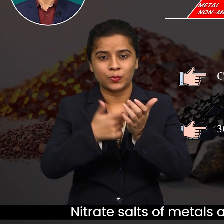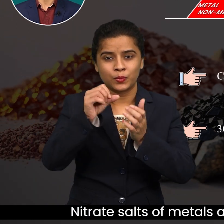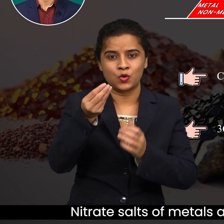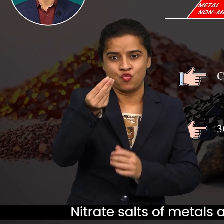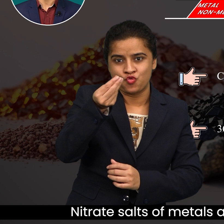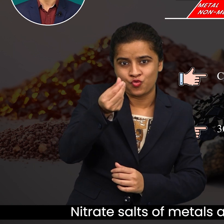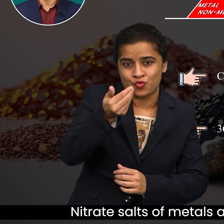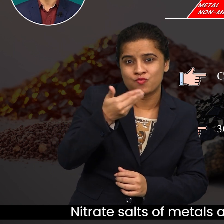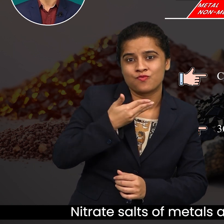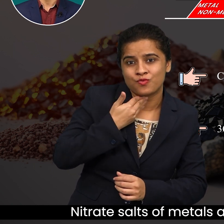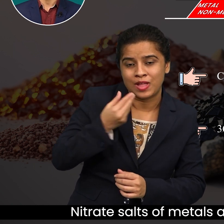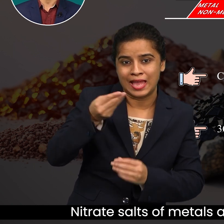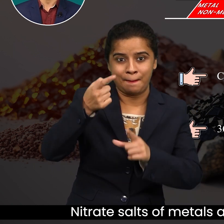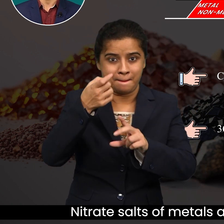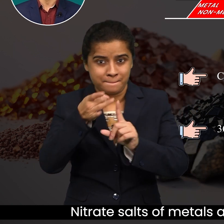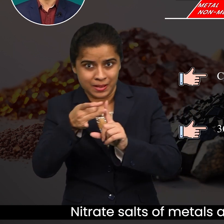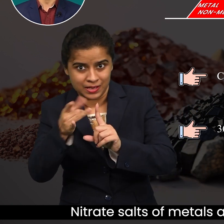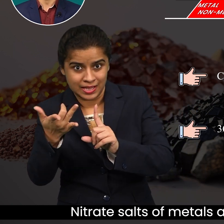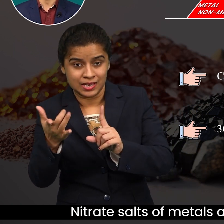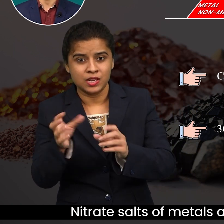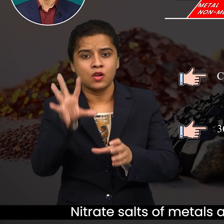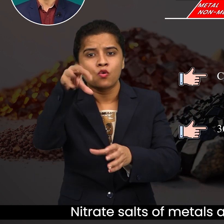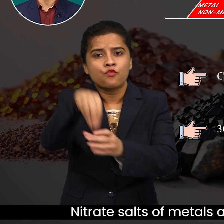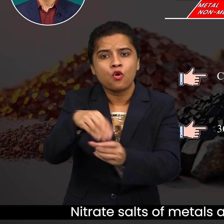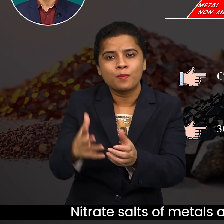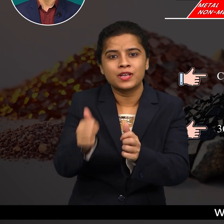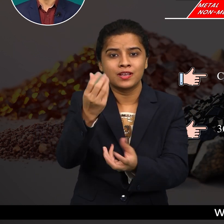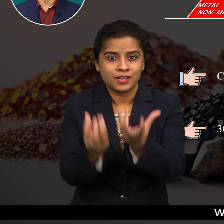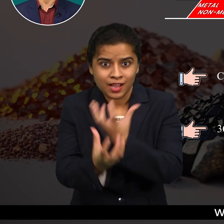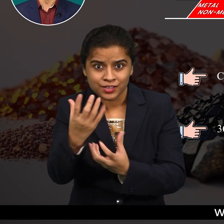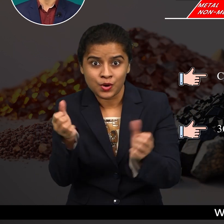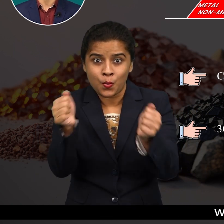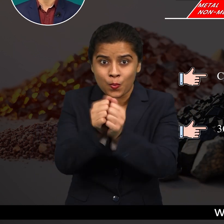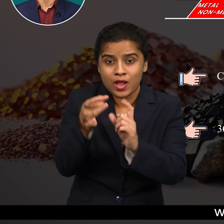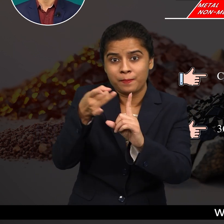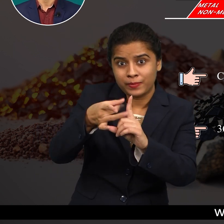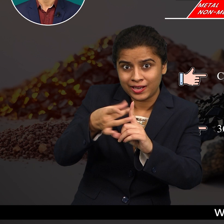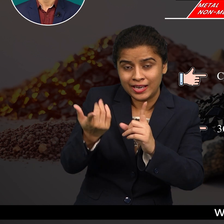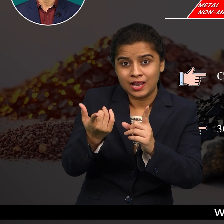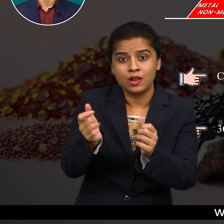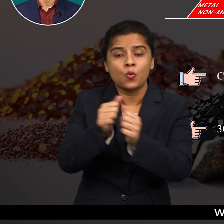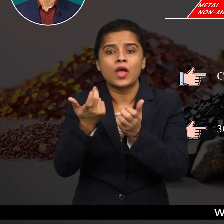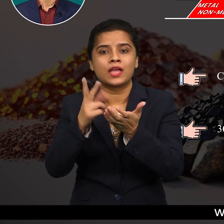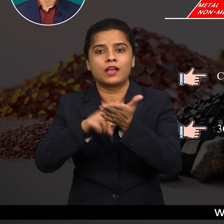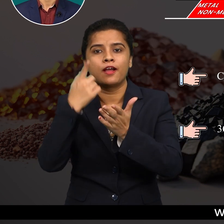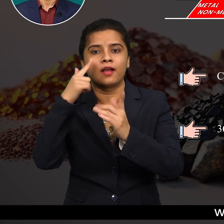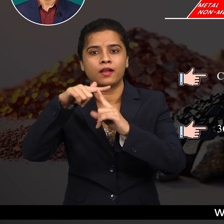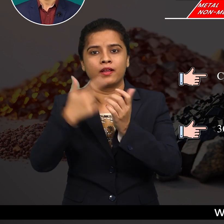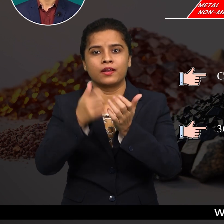Nitrate salts of metals are formed in the reaction of metals with nitric acid.